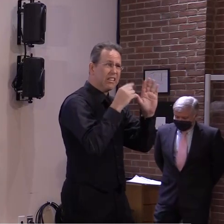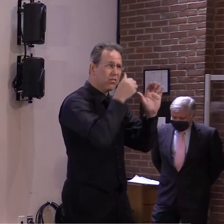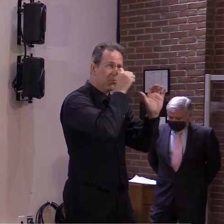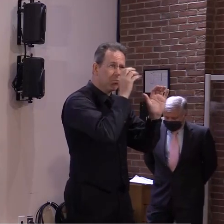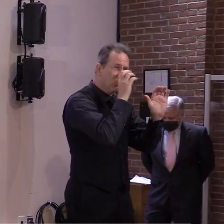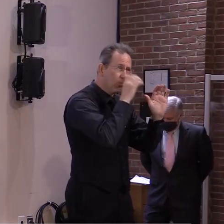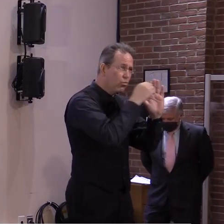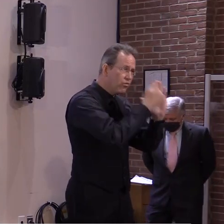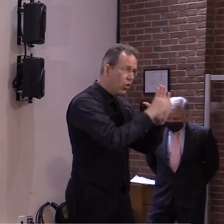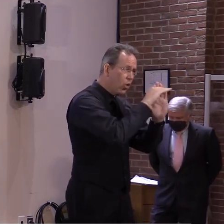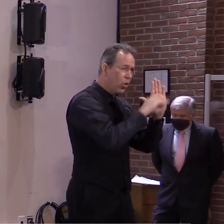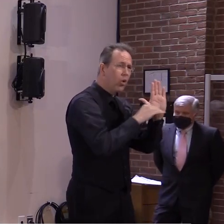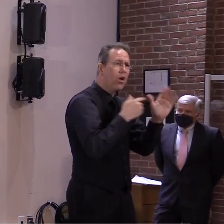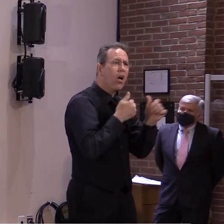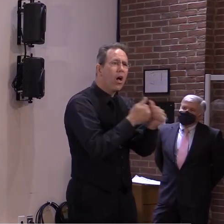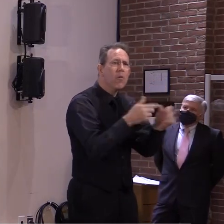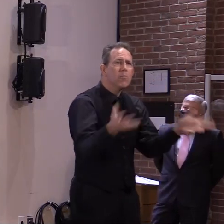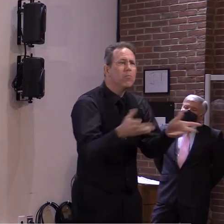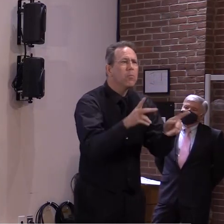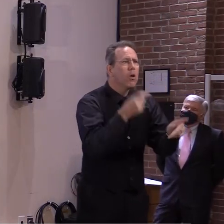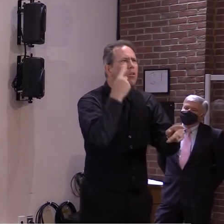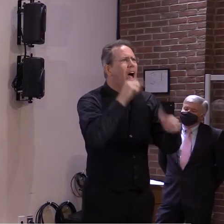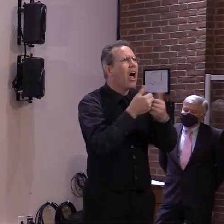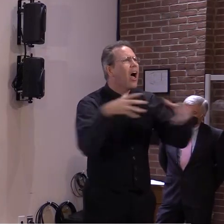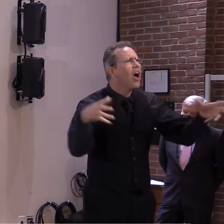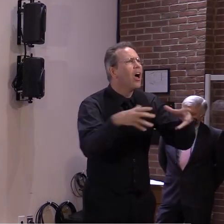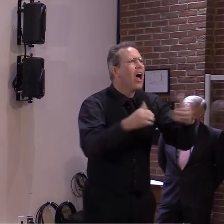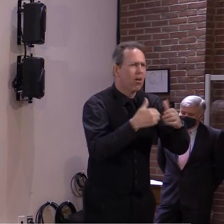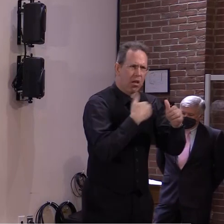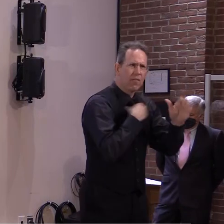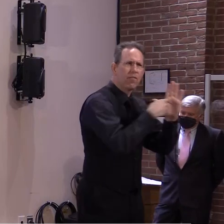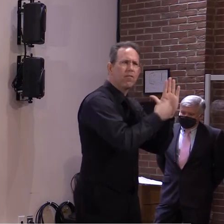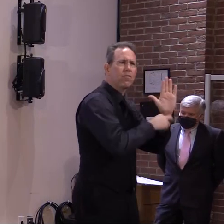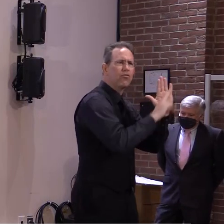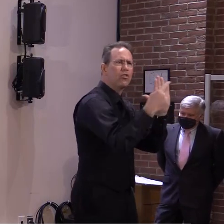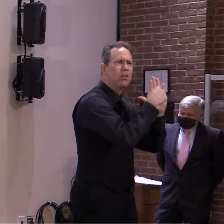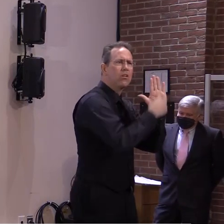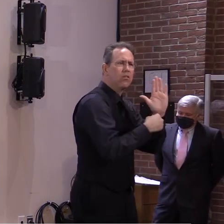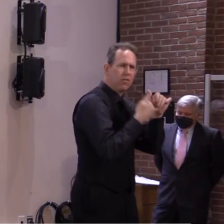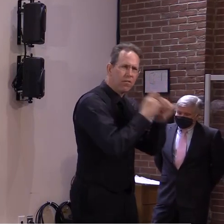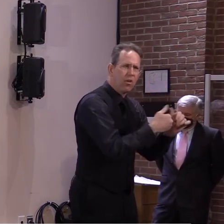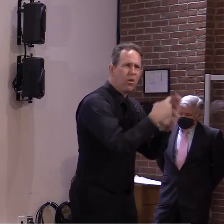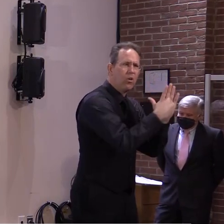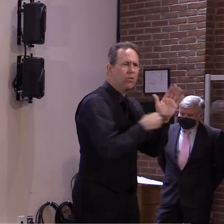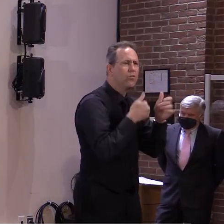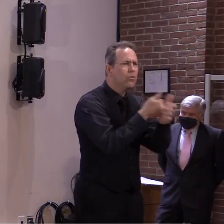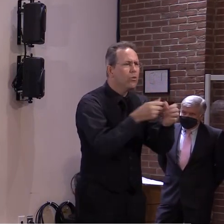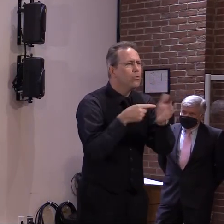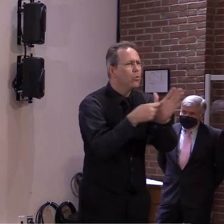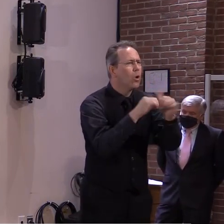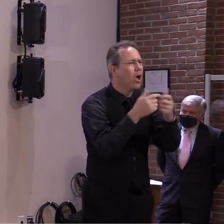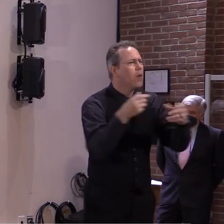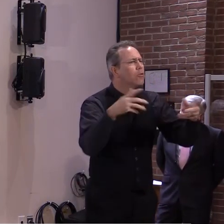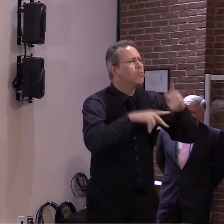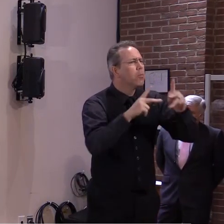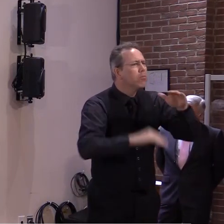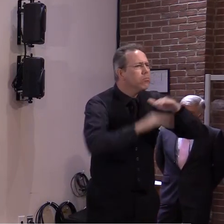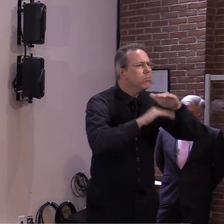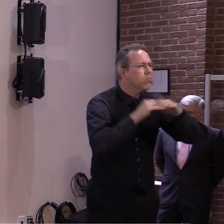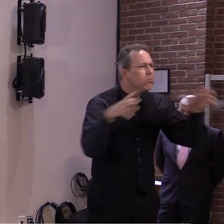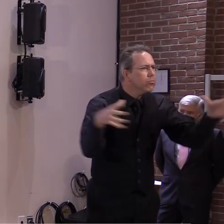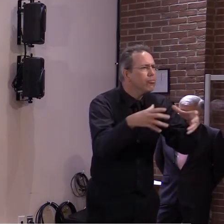with the concept of a gathering. The other part is, and I don't say this to be an alarmist,